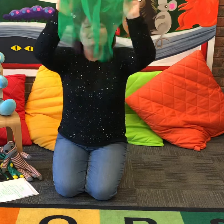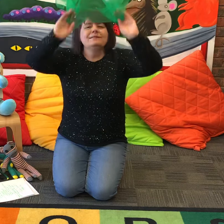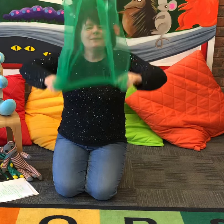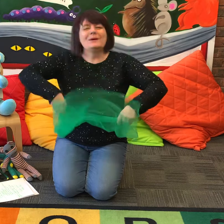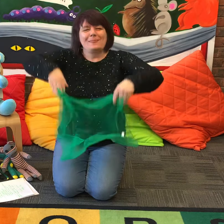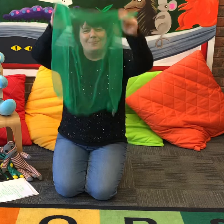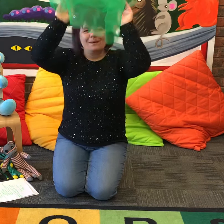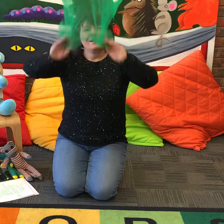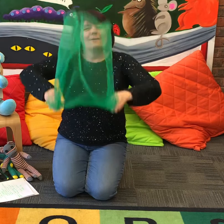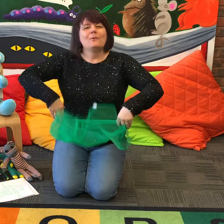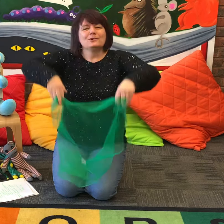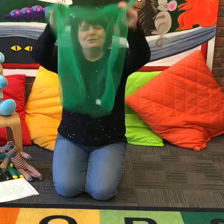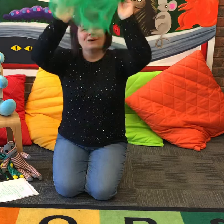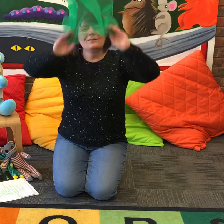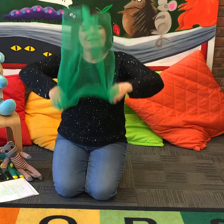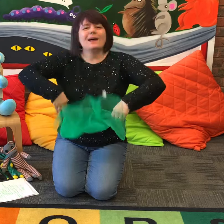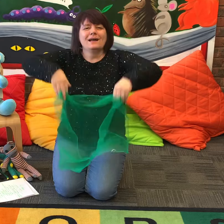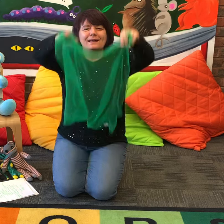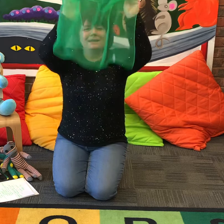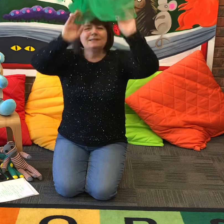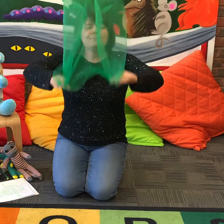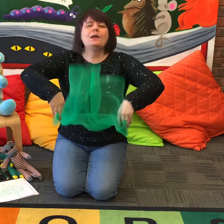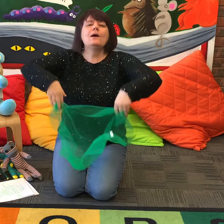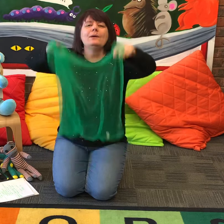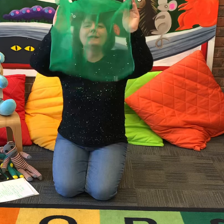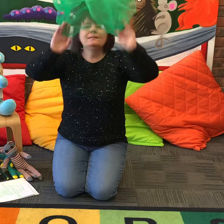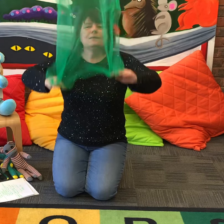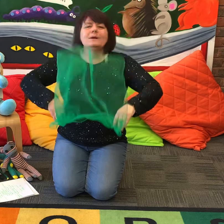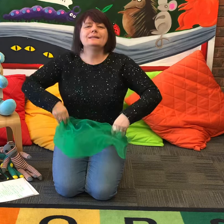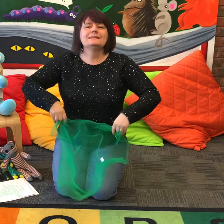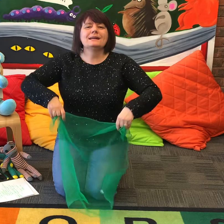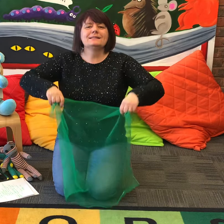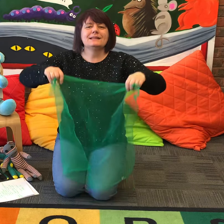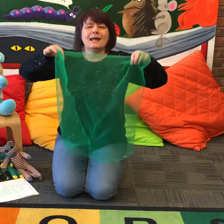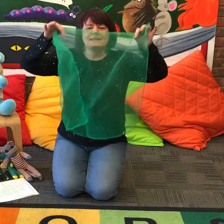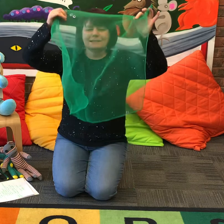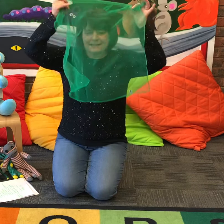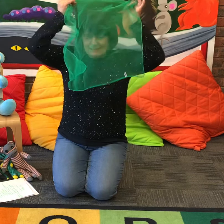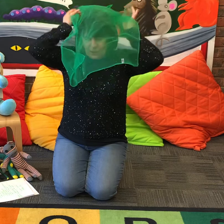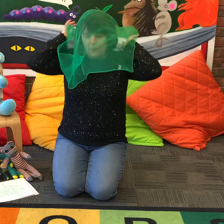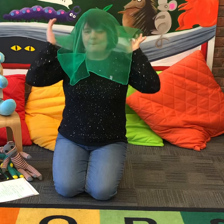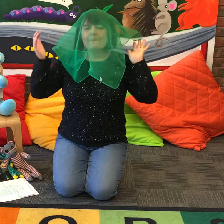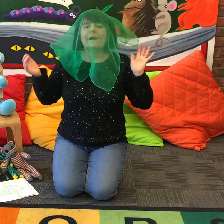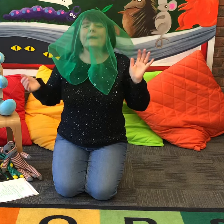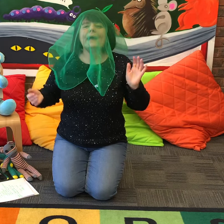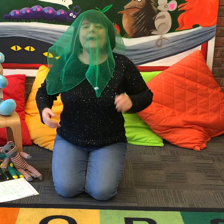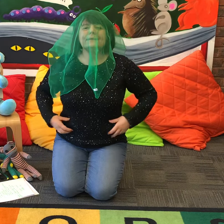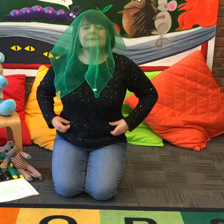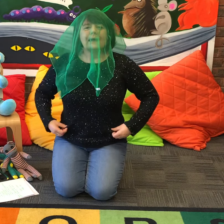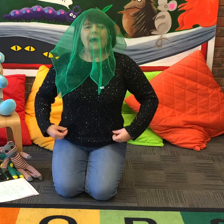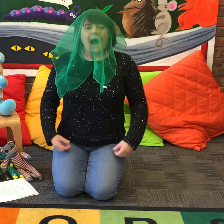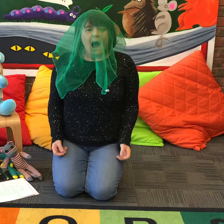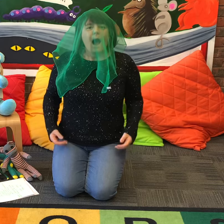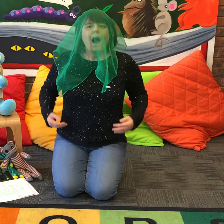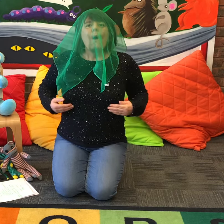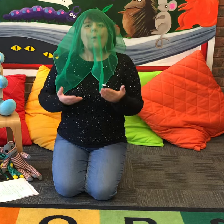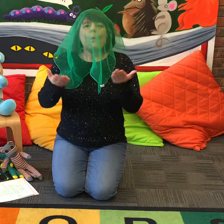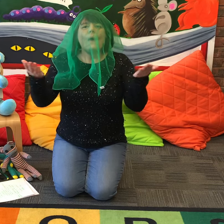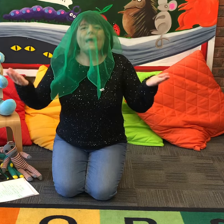the wind. The washing on the line is blowing in the wind and it landed on my head. Where's